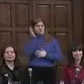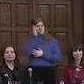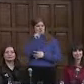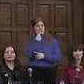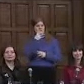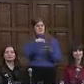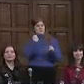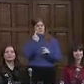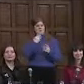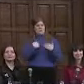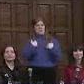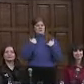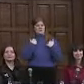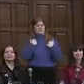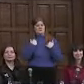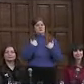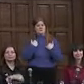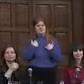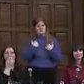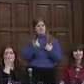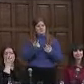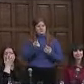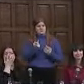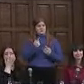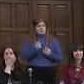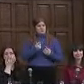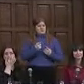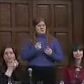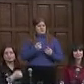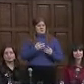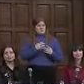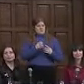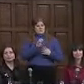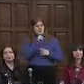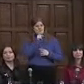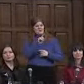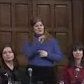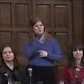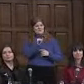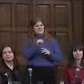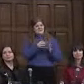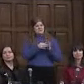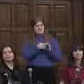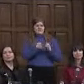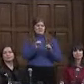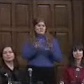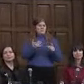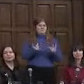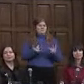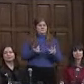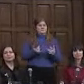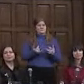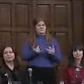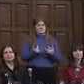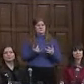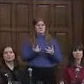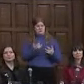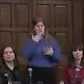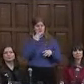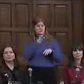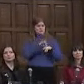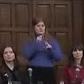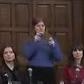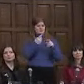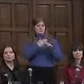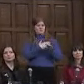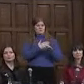on one particular morning, and it was a good active engagement. I suppose equally, the one, and you touched on it there earlier